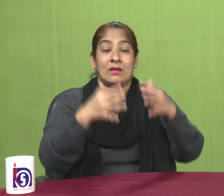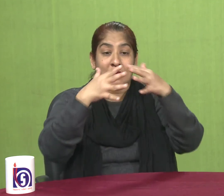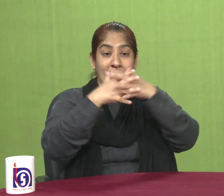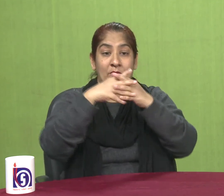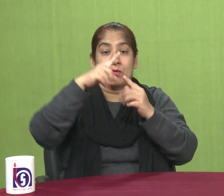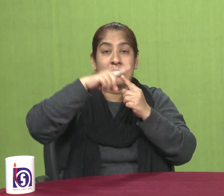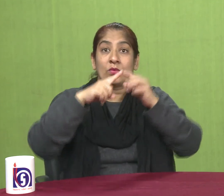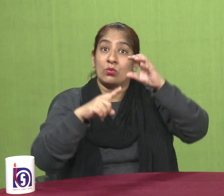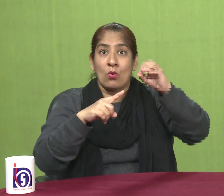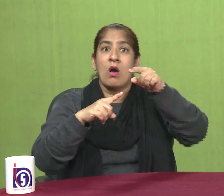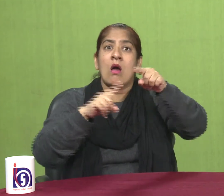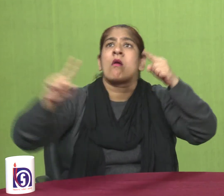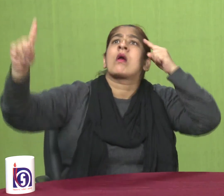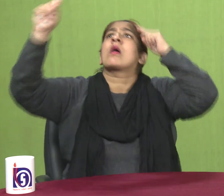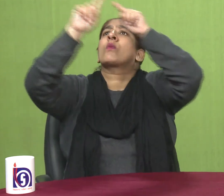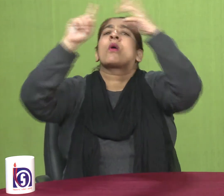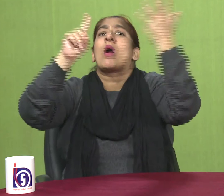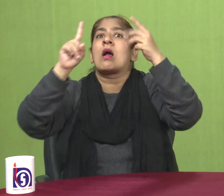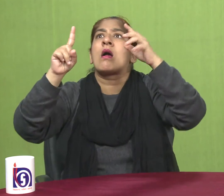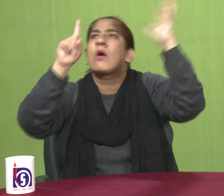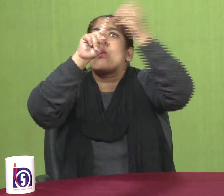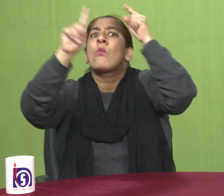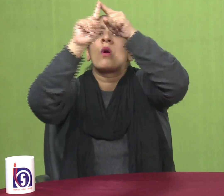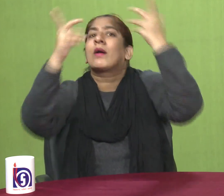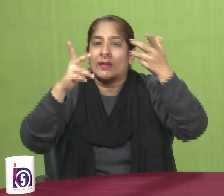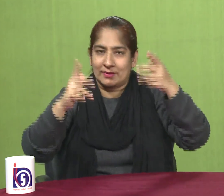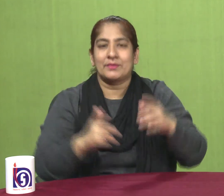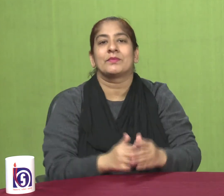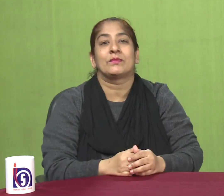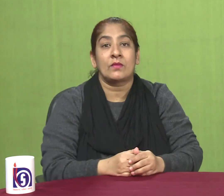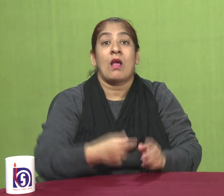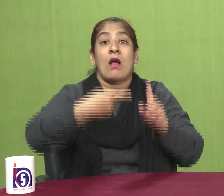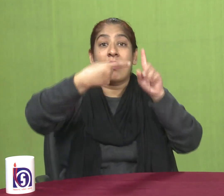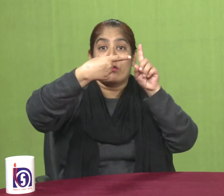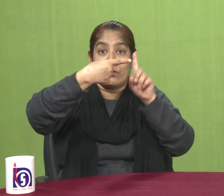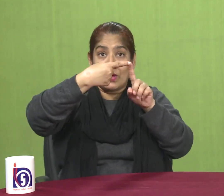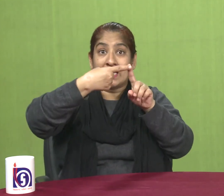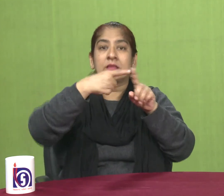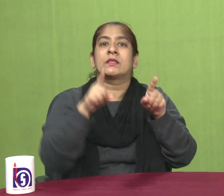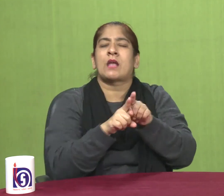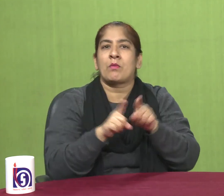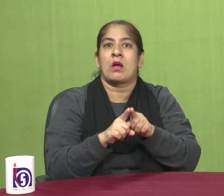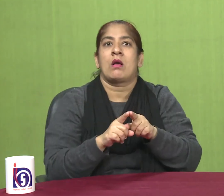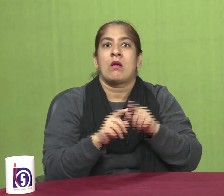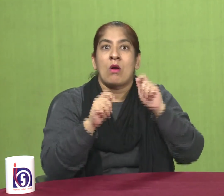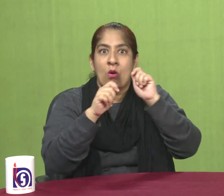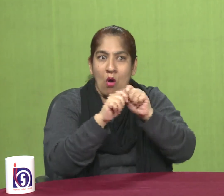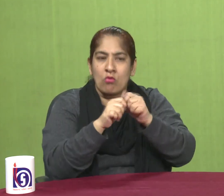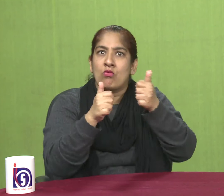What are the objectives of WTO? Let's find out. First is raise